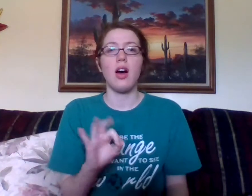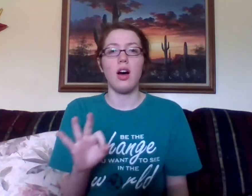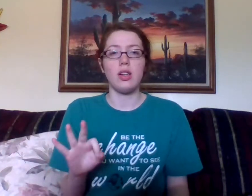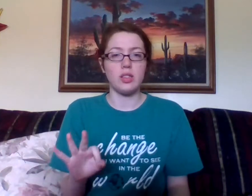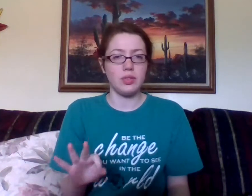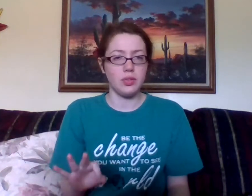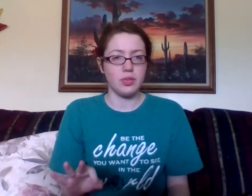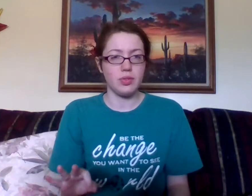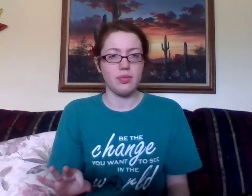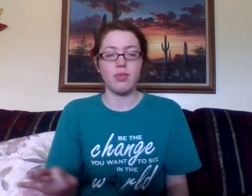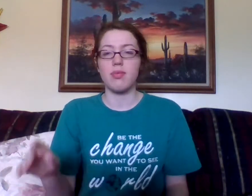of